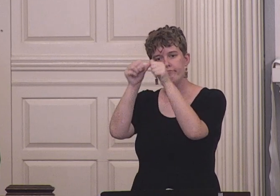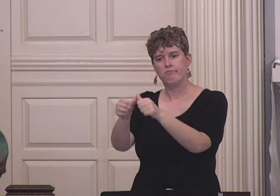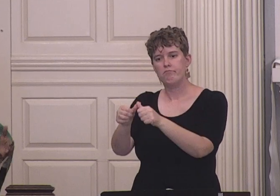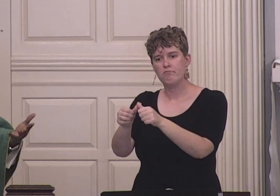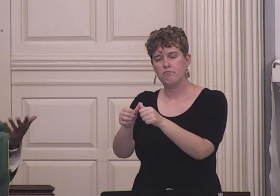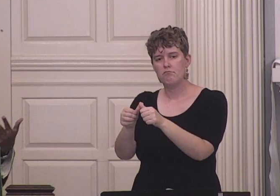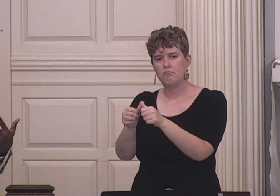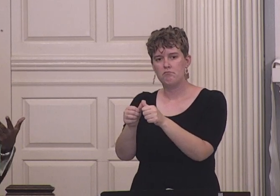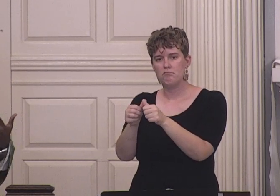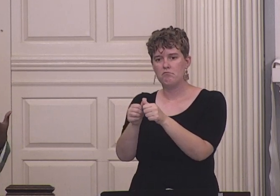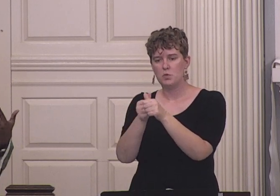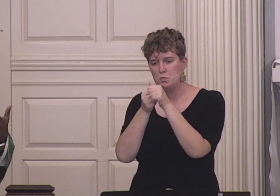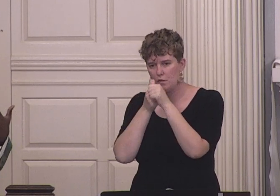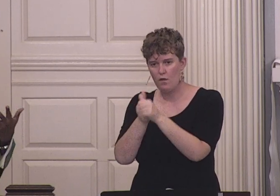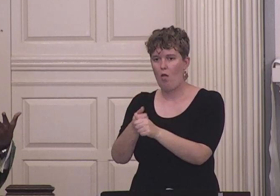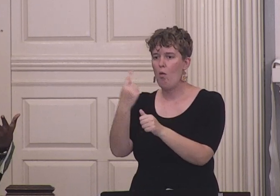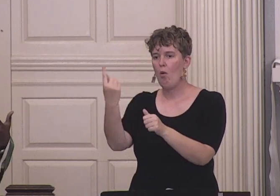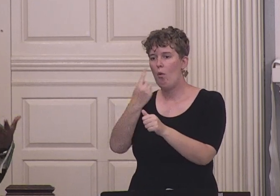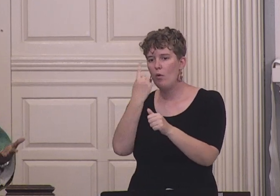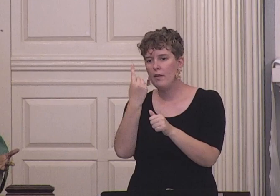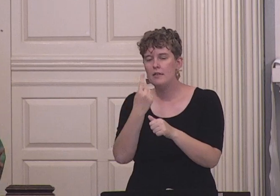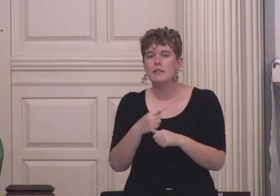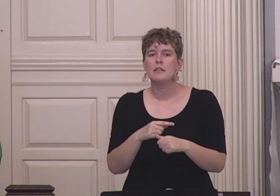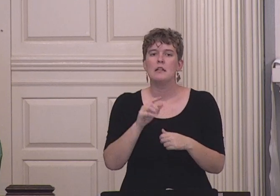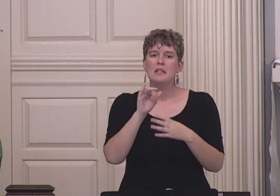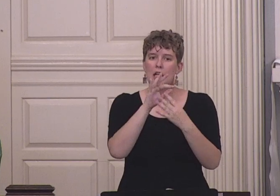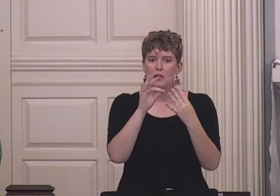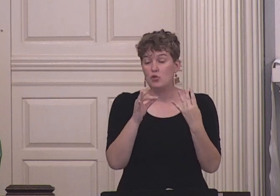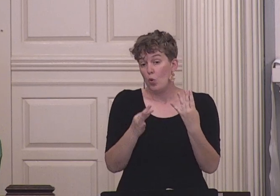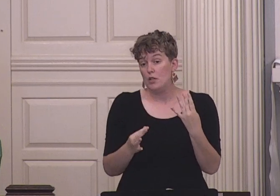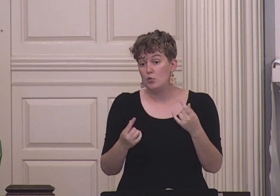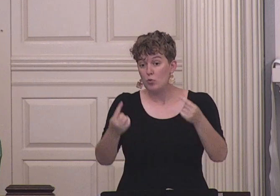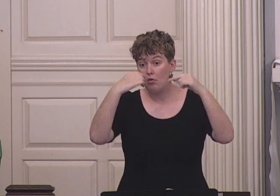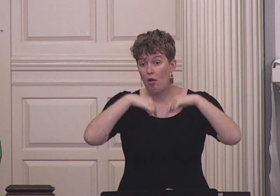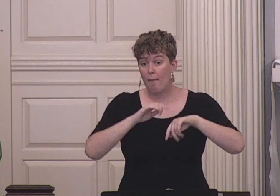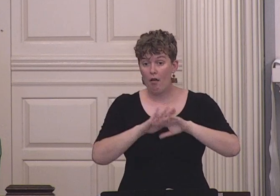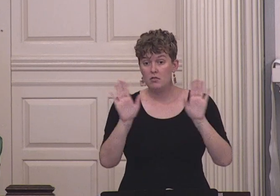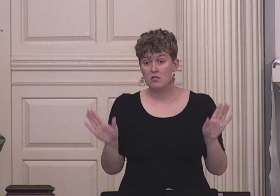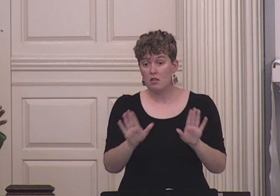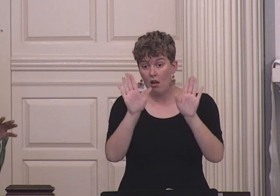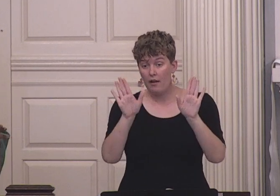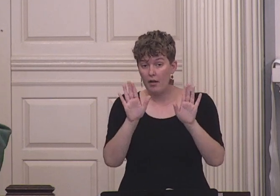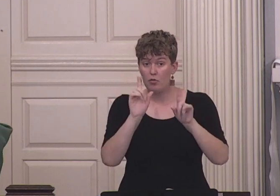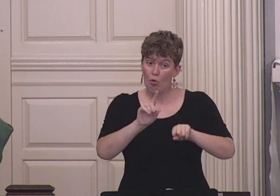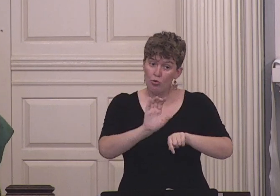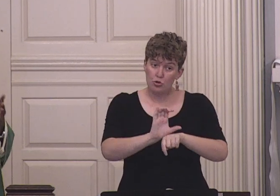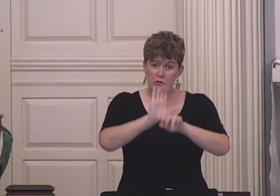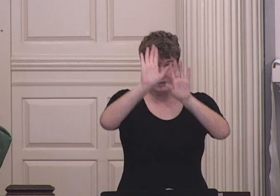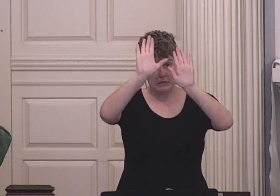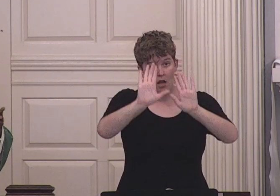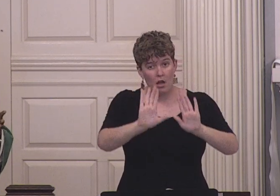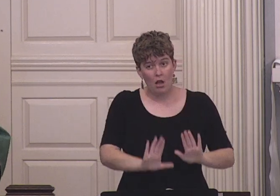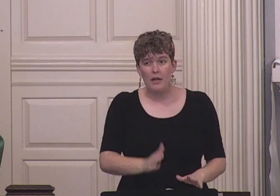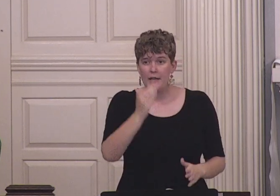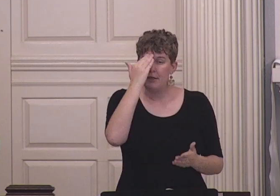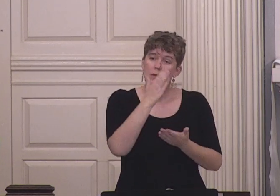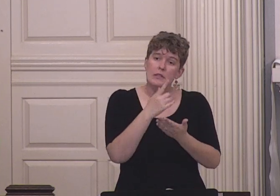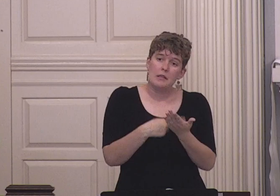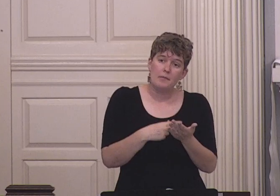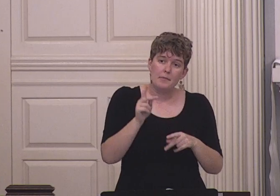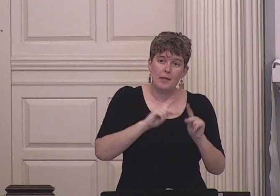The choice to come and observe Sunday, for example. You know, some people again